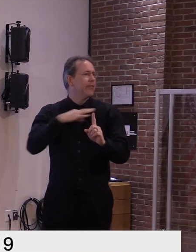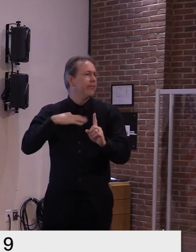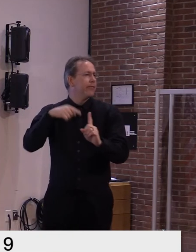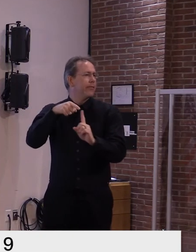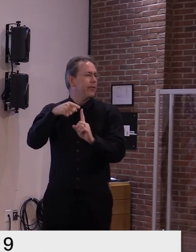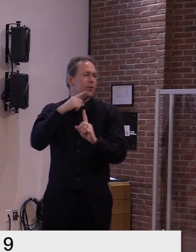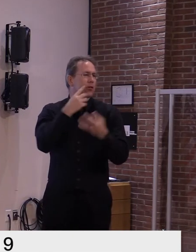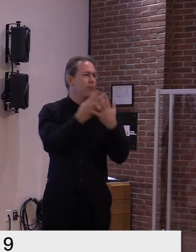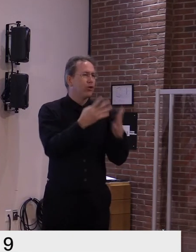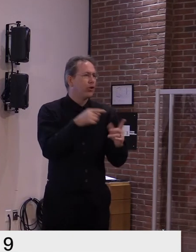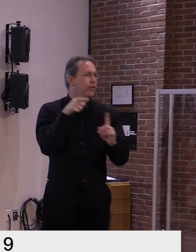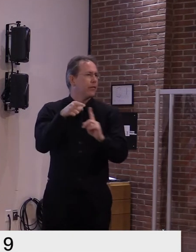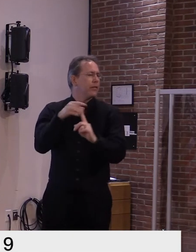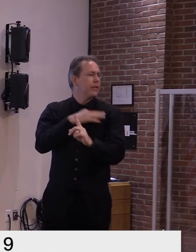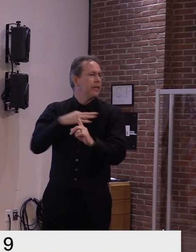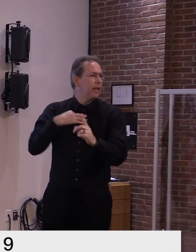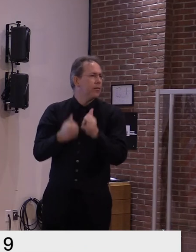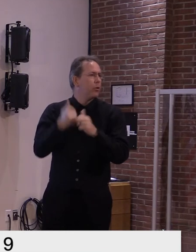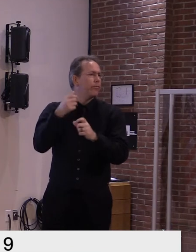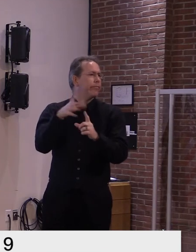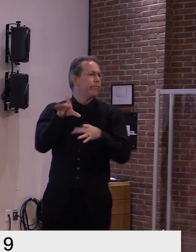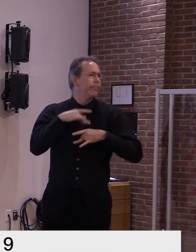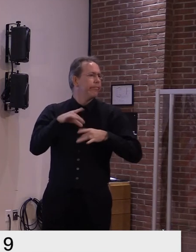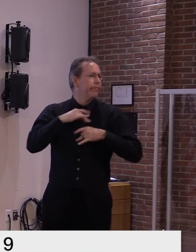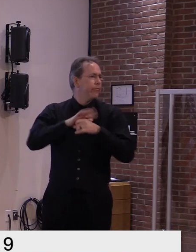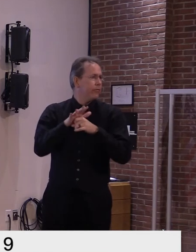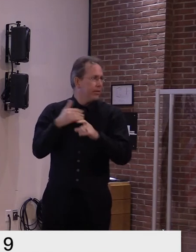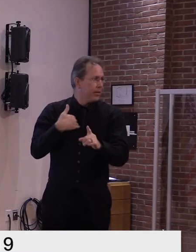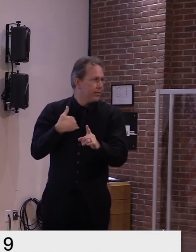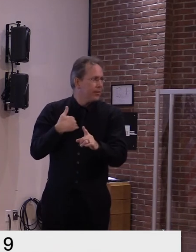and it is in all facilities